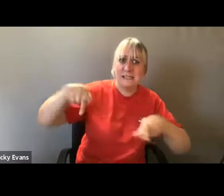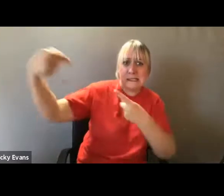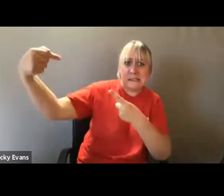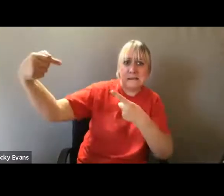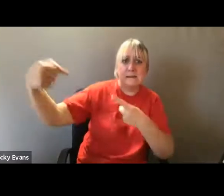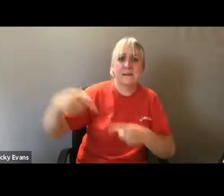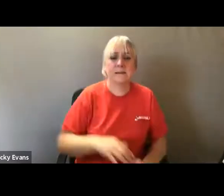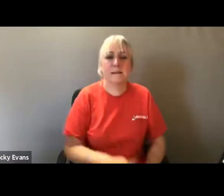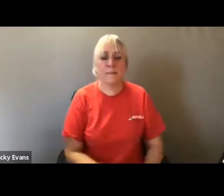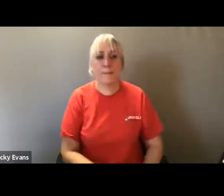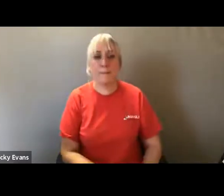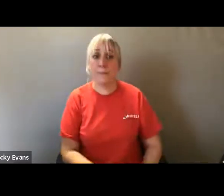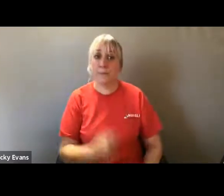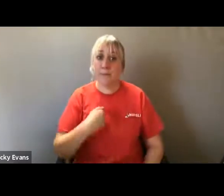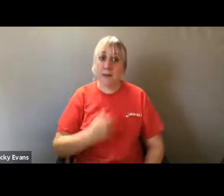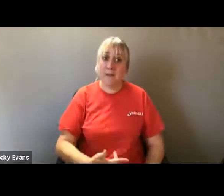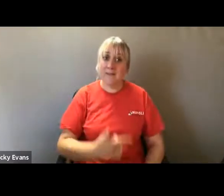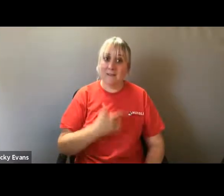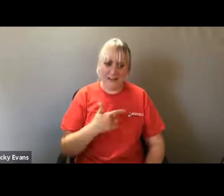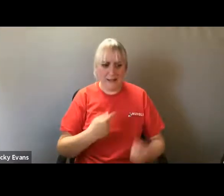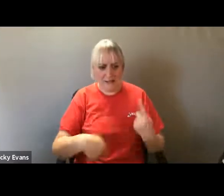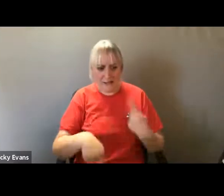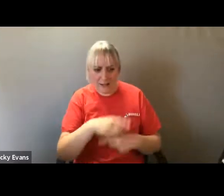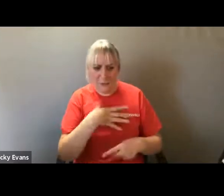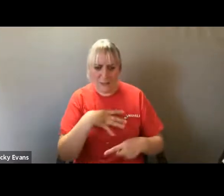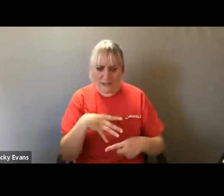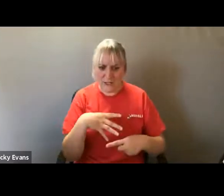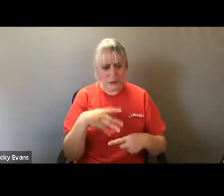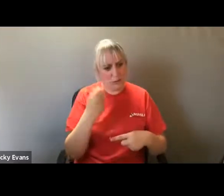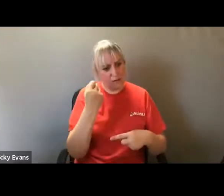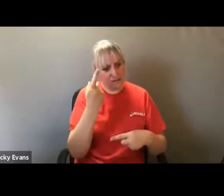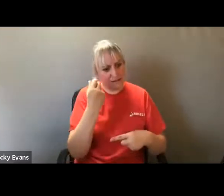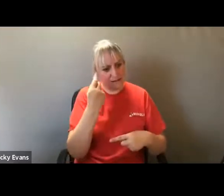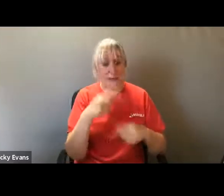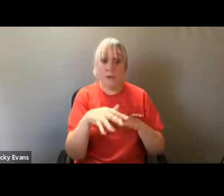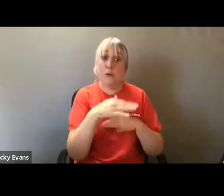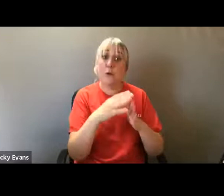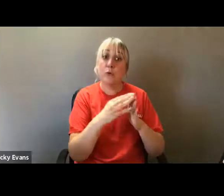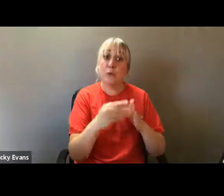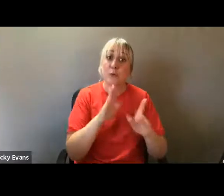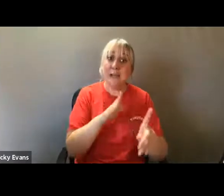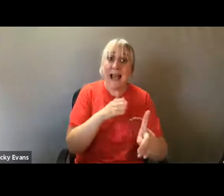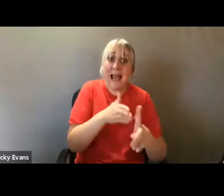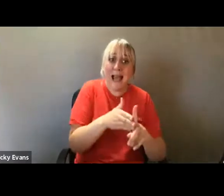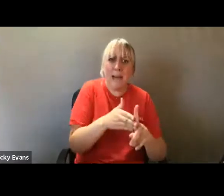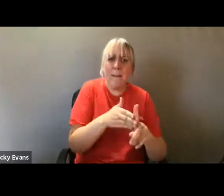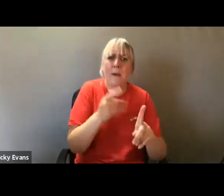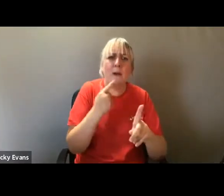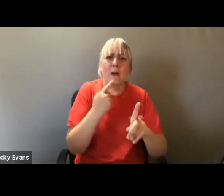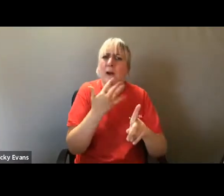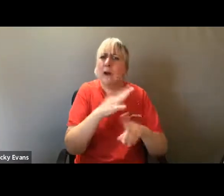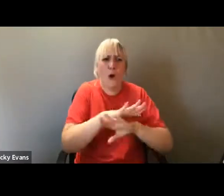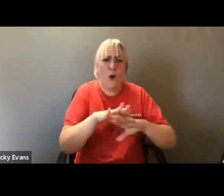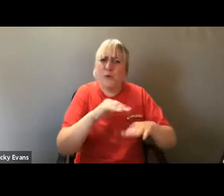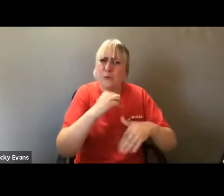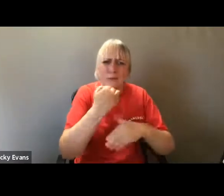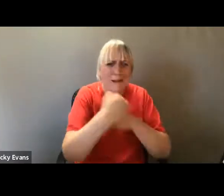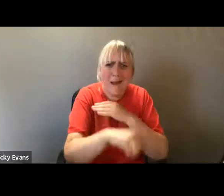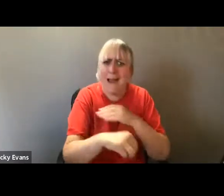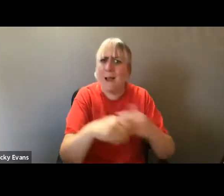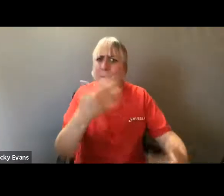emphasis should be given to the fact that the social model never sought to deny pain, illness, or